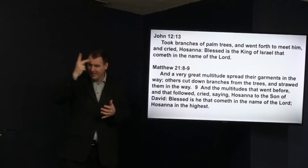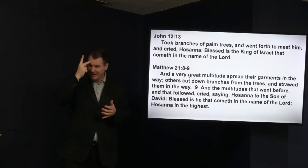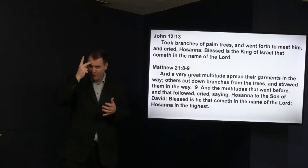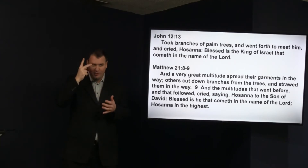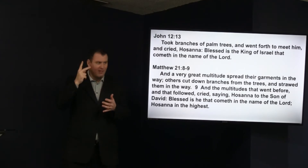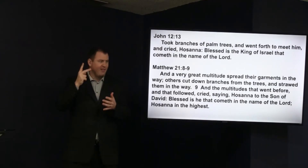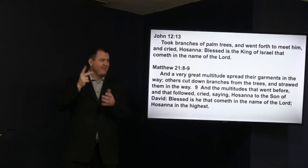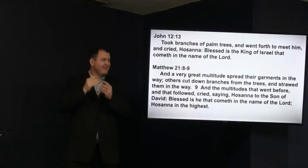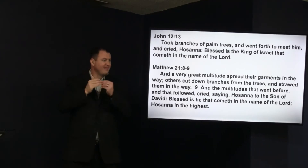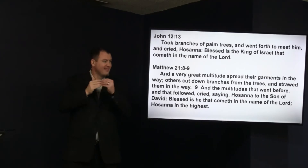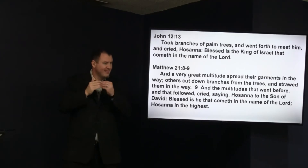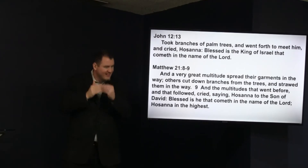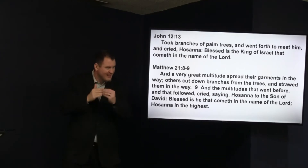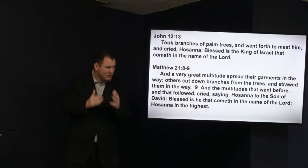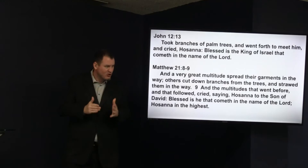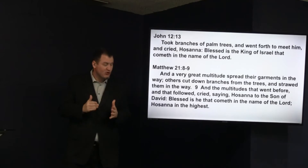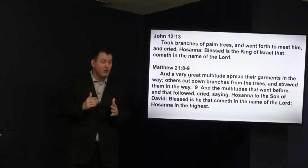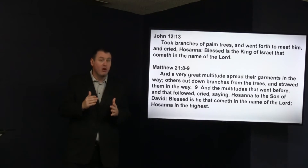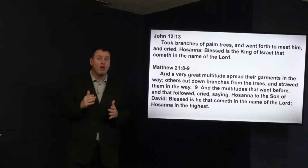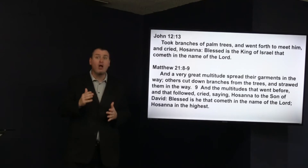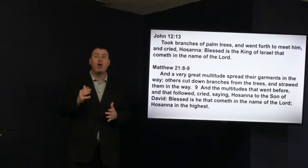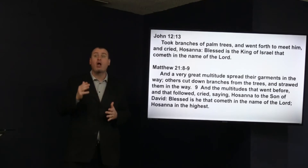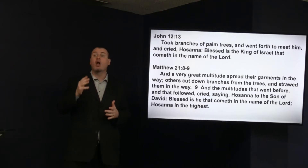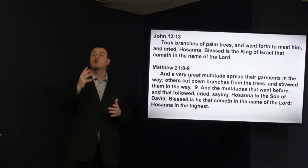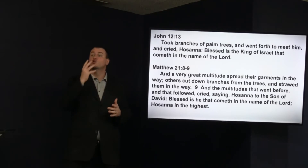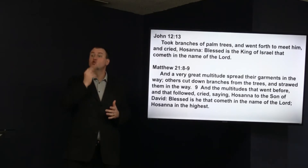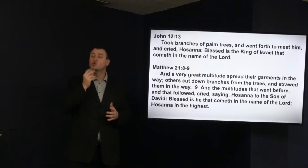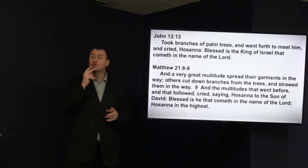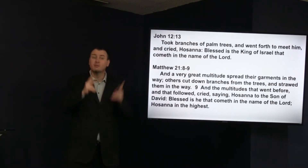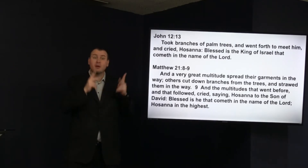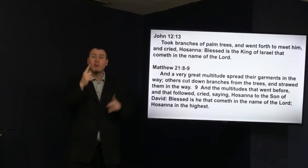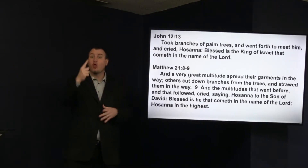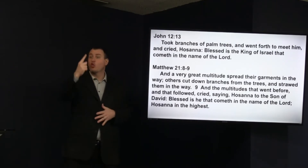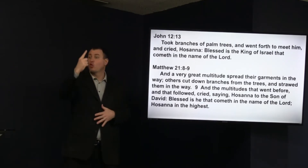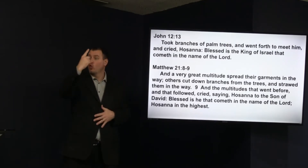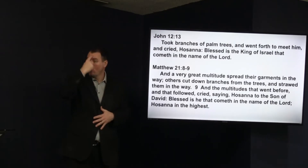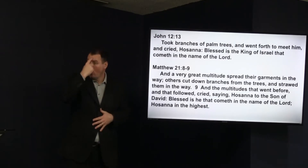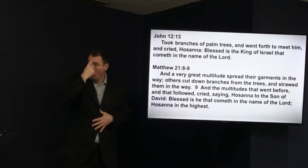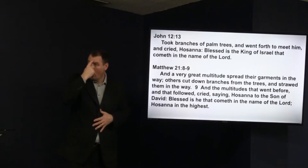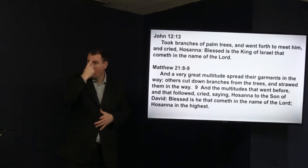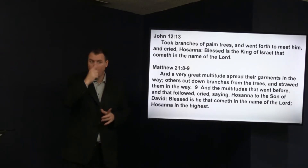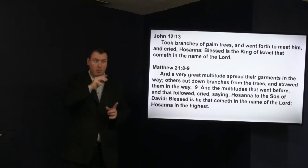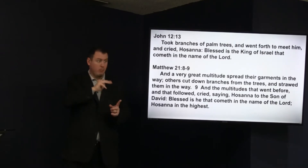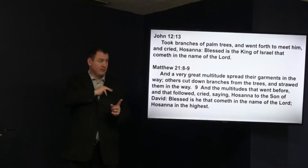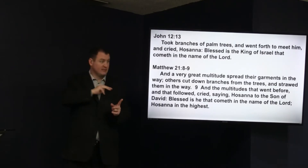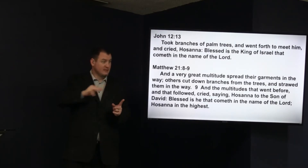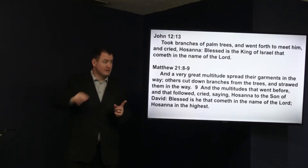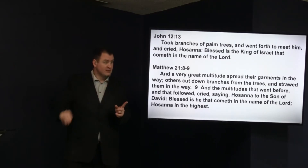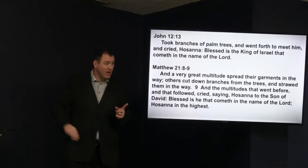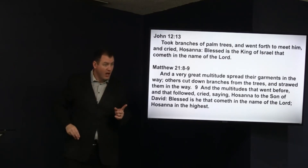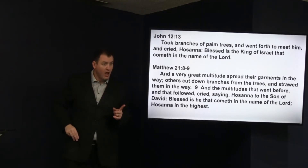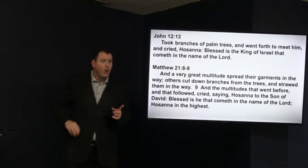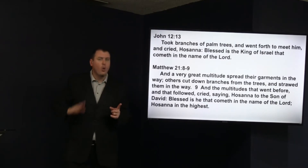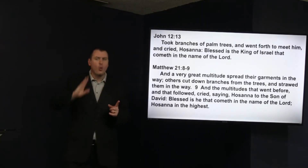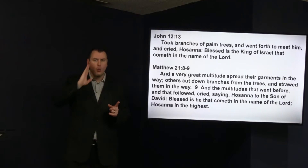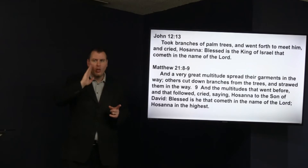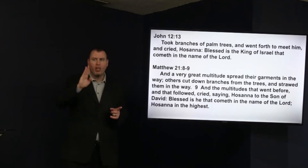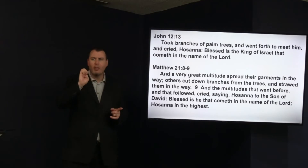They wanted a political leader. The Jewish people thought that the